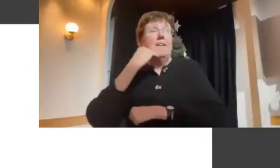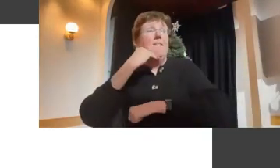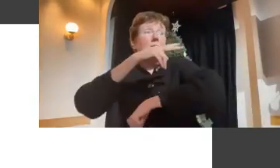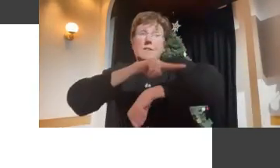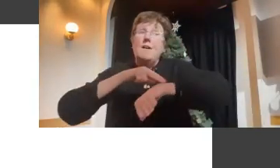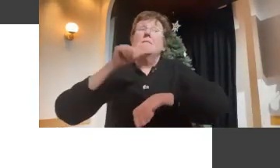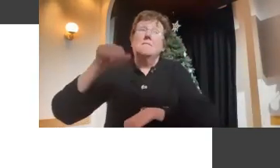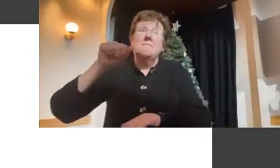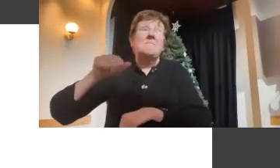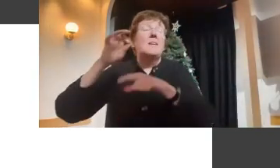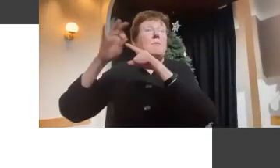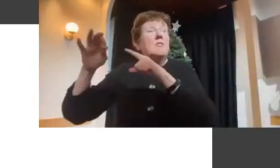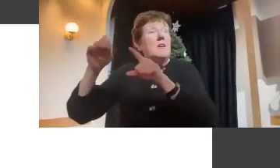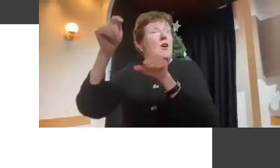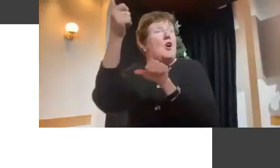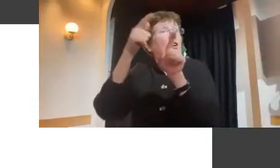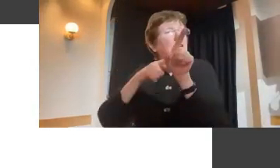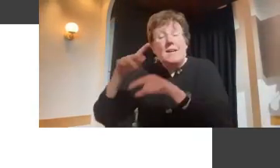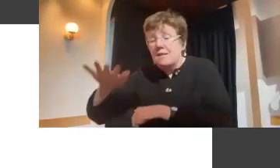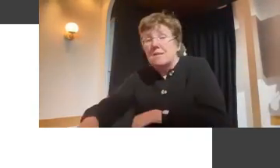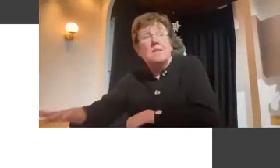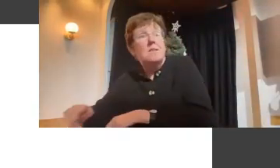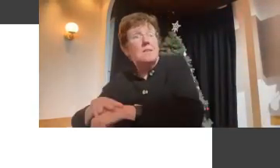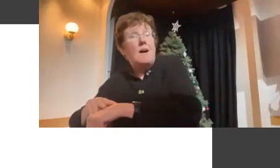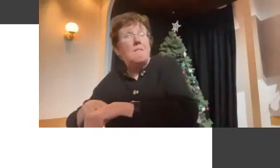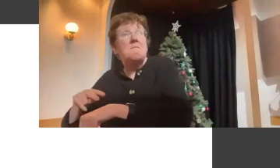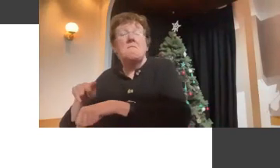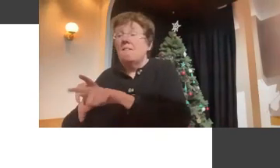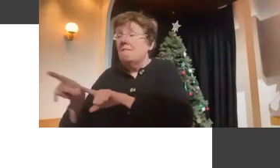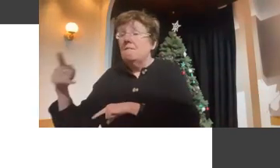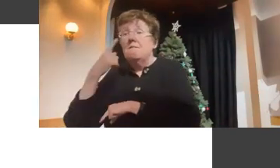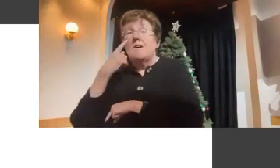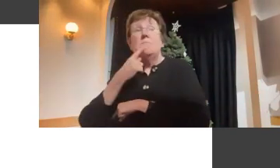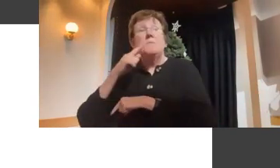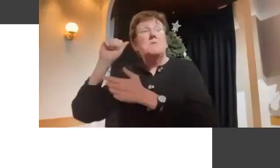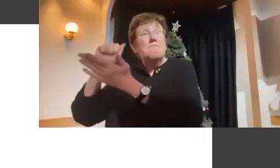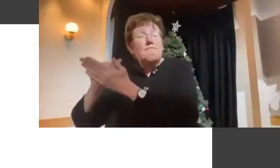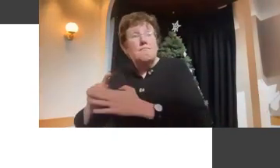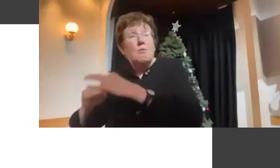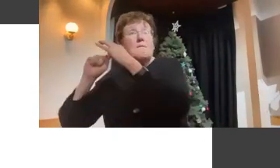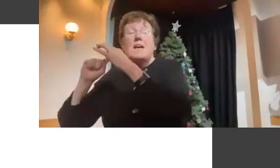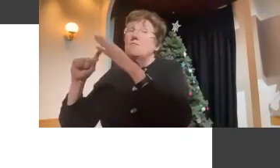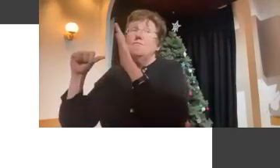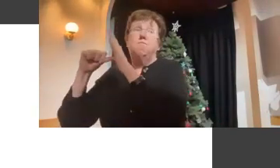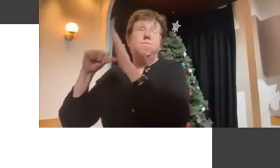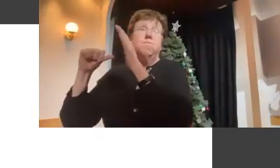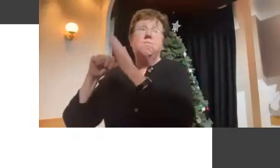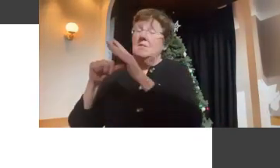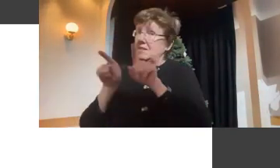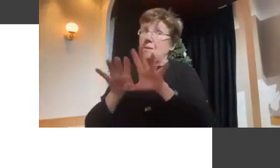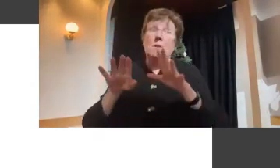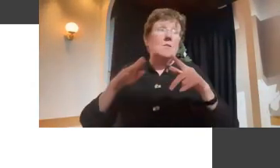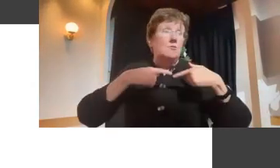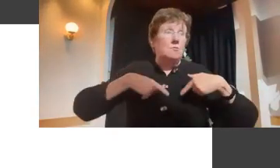Gaelic does experience the same problem as we see in BSL with trying to attract more staff who are fluent Gaelic speakers, particularly getting the